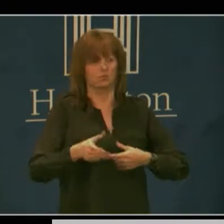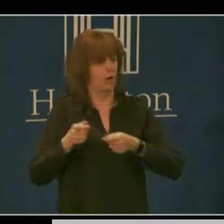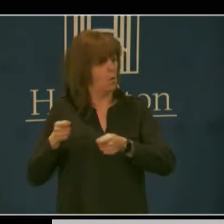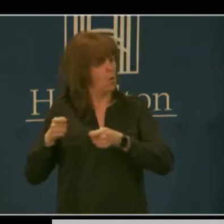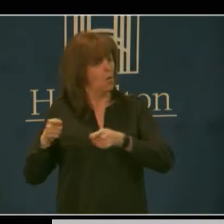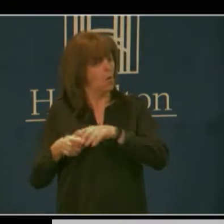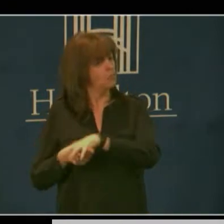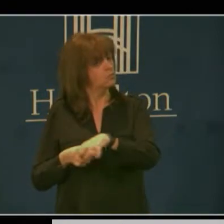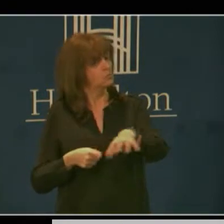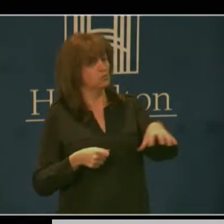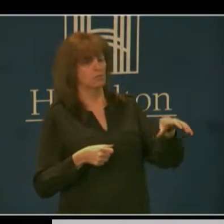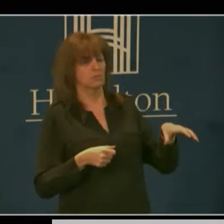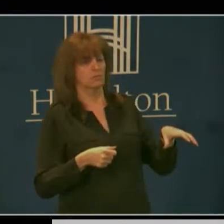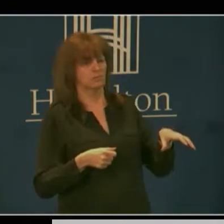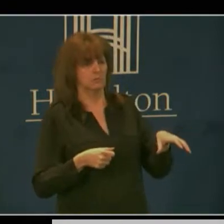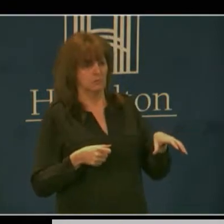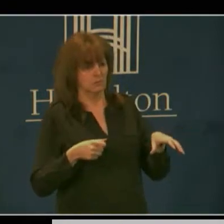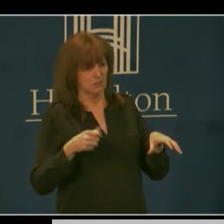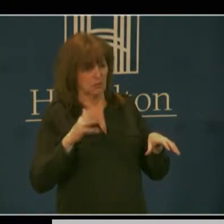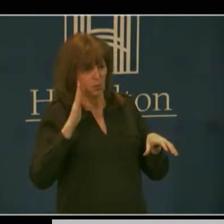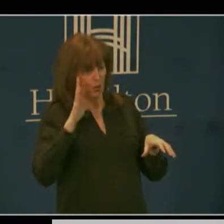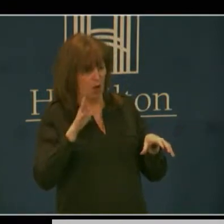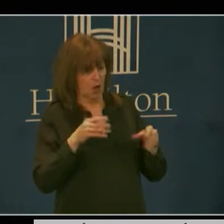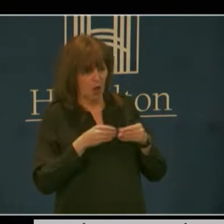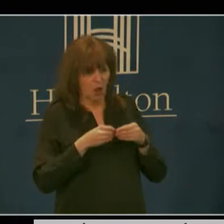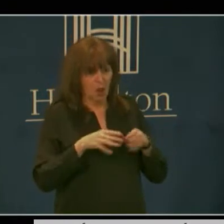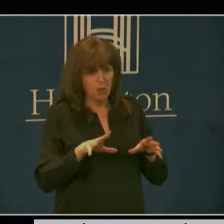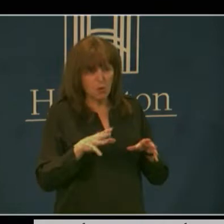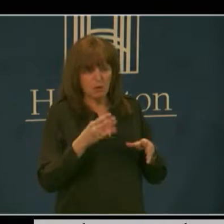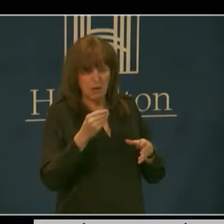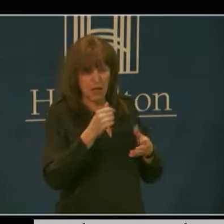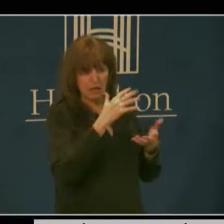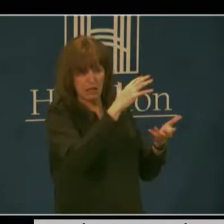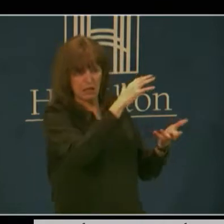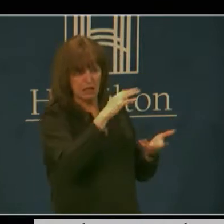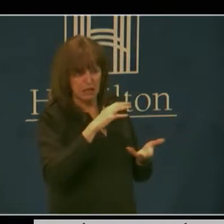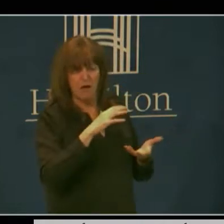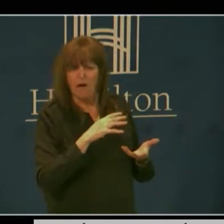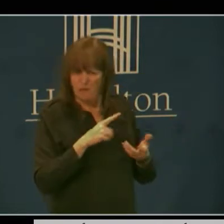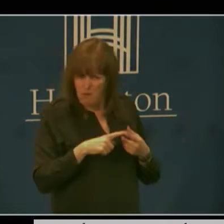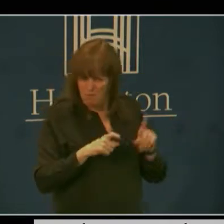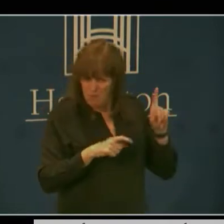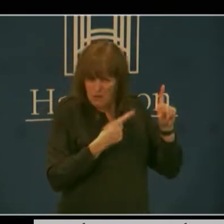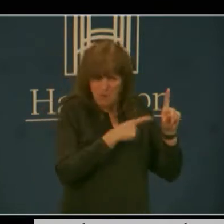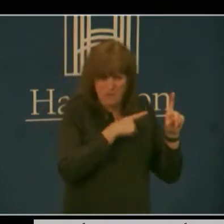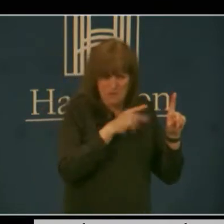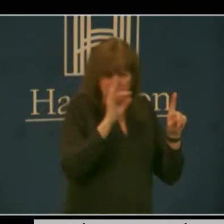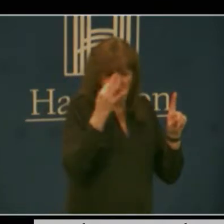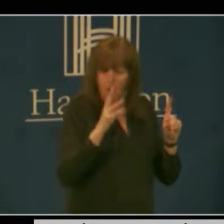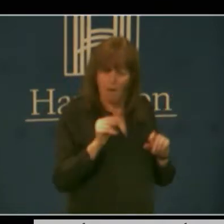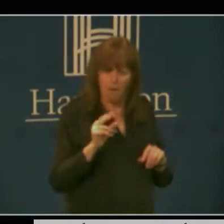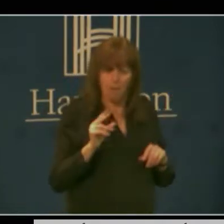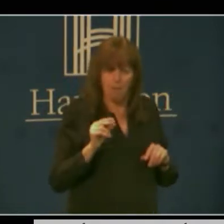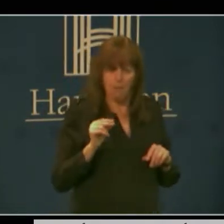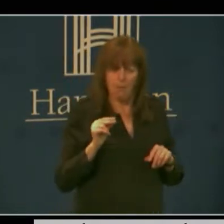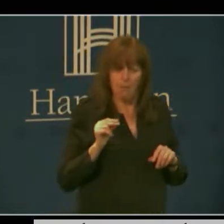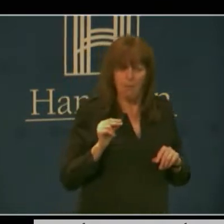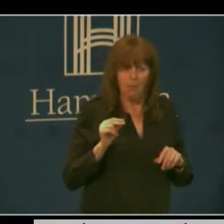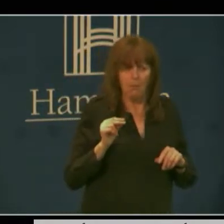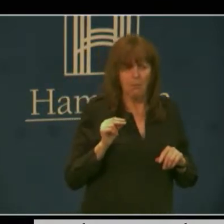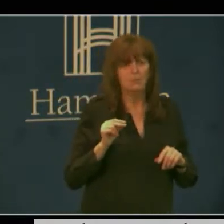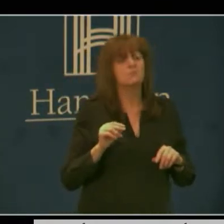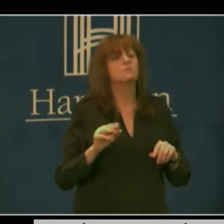disadvantage in terms of making that declaration. So we're under the province's good work, and I can tell you that the good work that our staff have